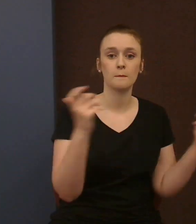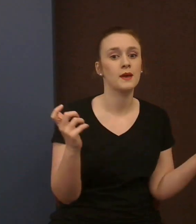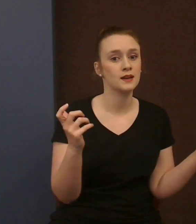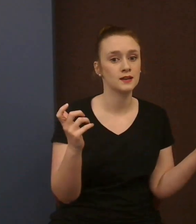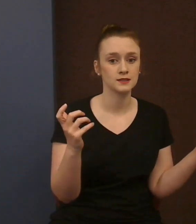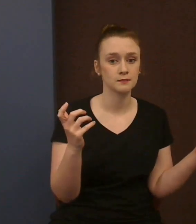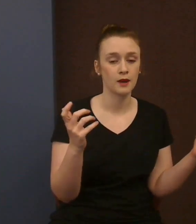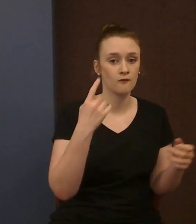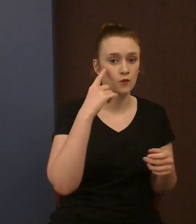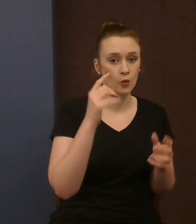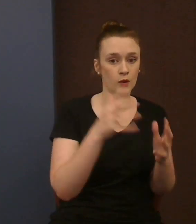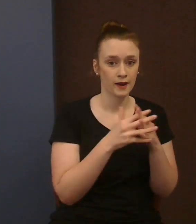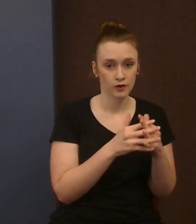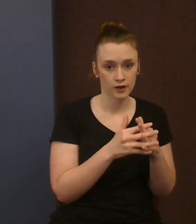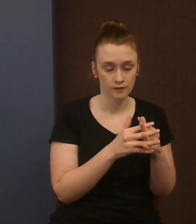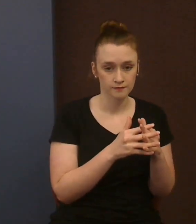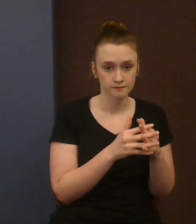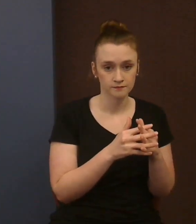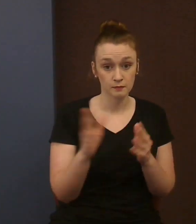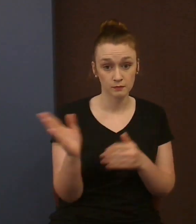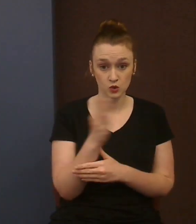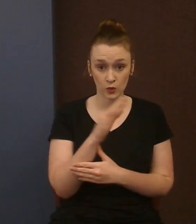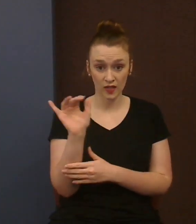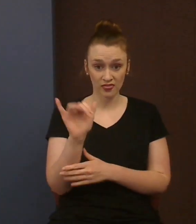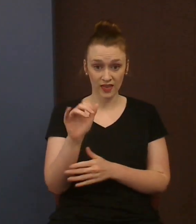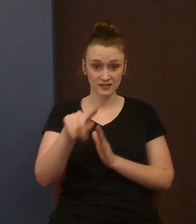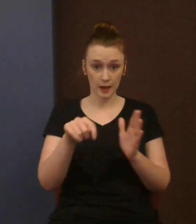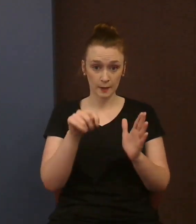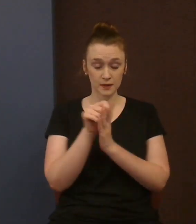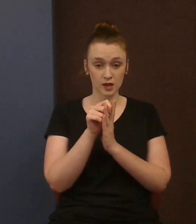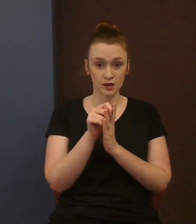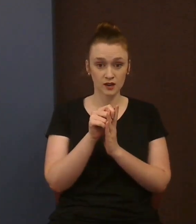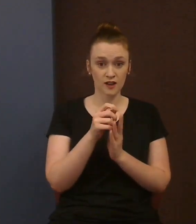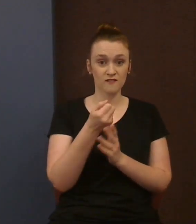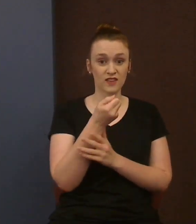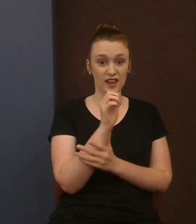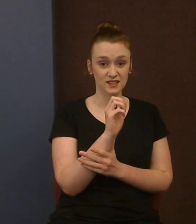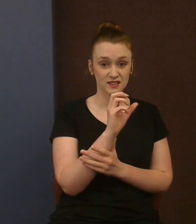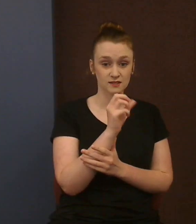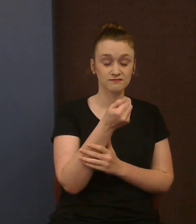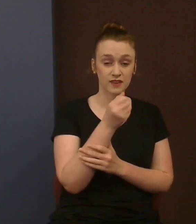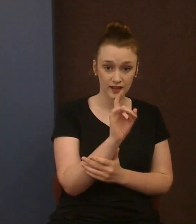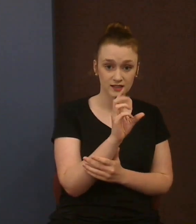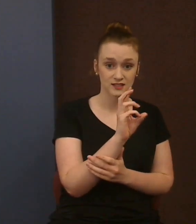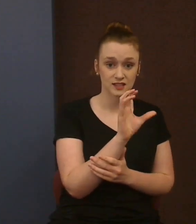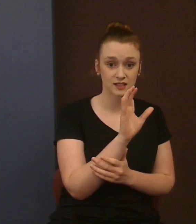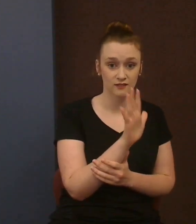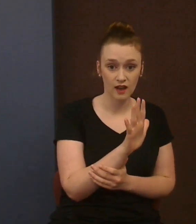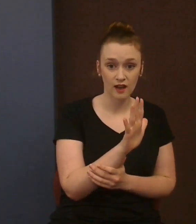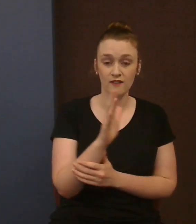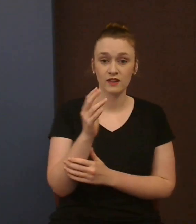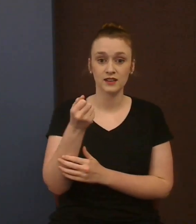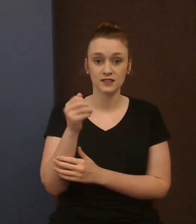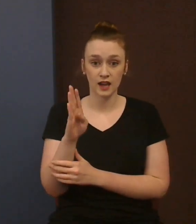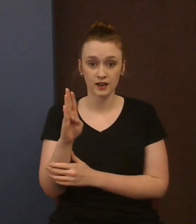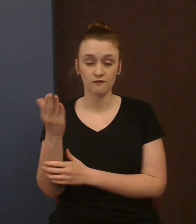America. Between that time period of 1865 to 1914, gross national